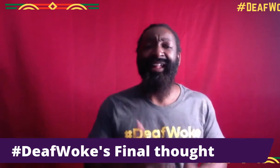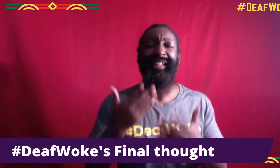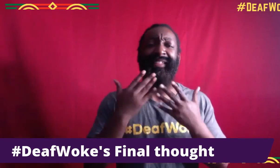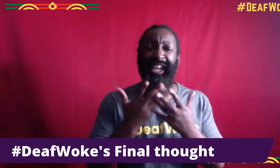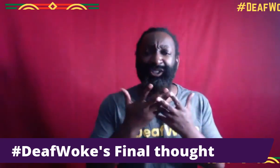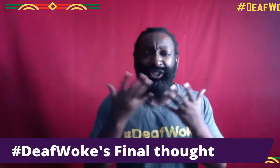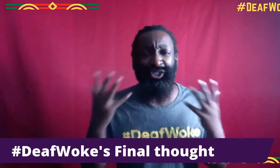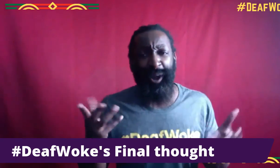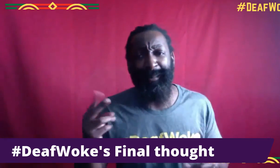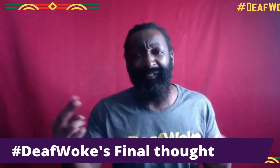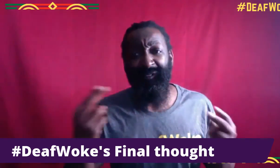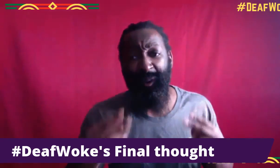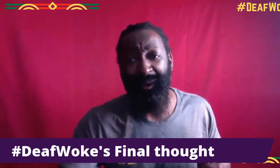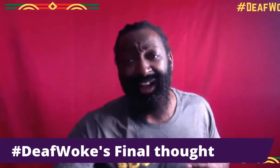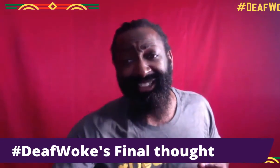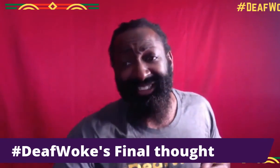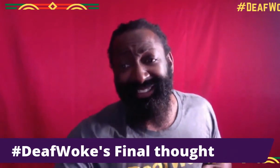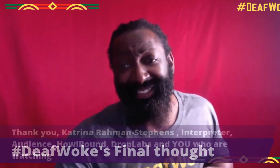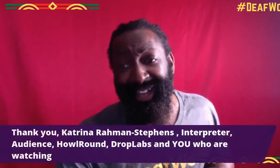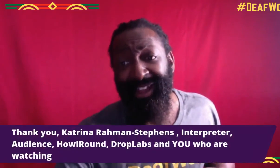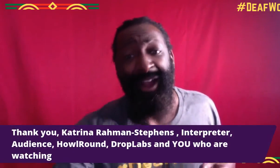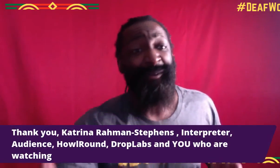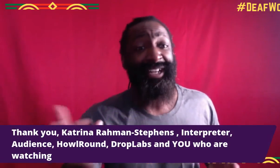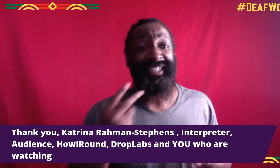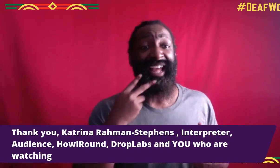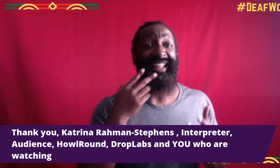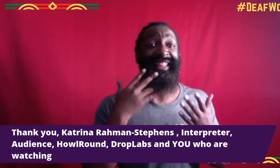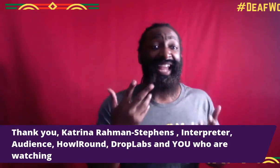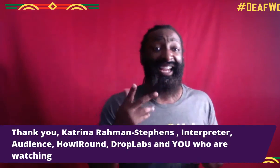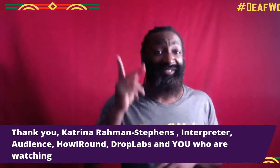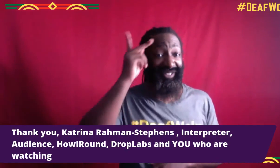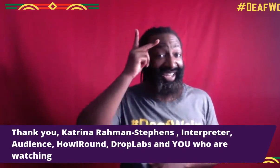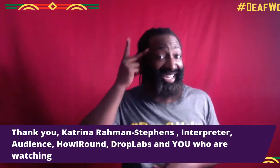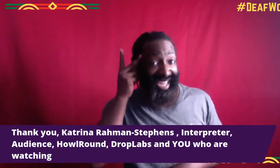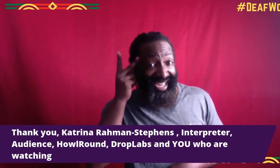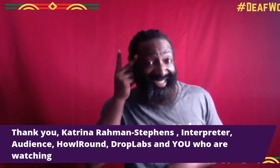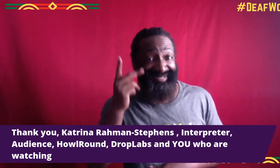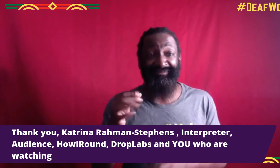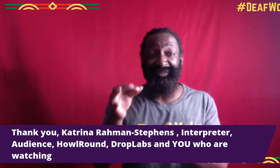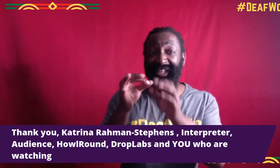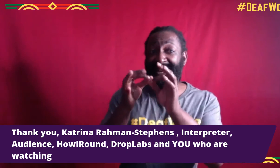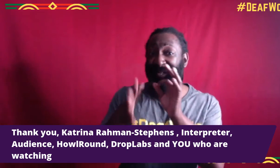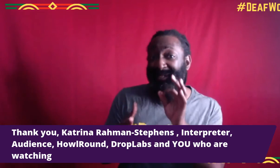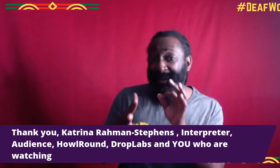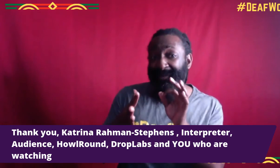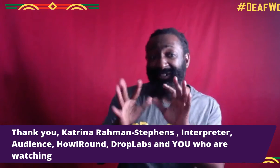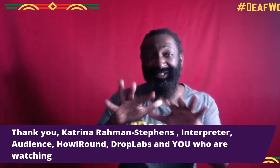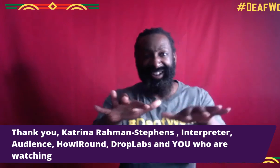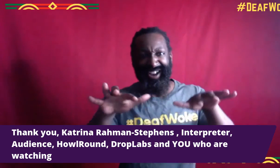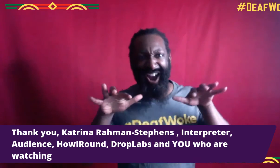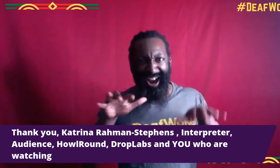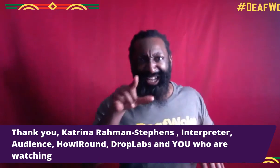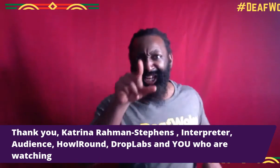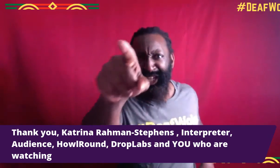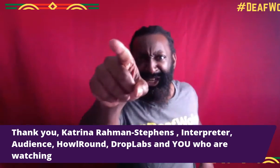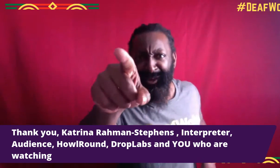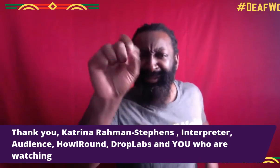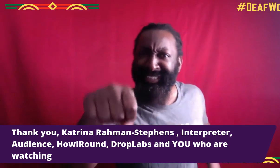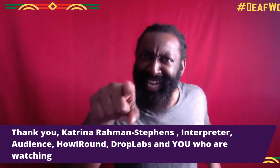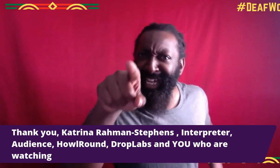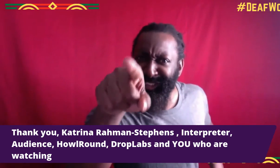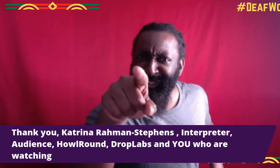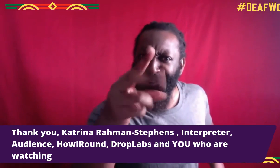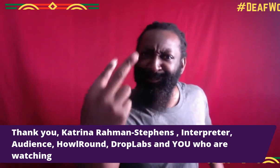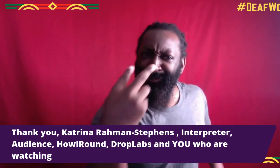So everyone who's watching the show, thank you so much for watching. I want to say thank you to Katrina, the